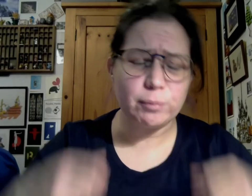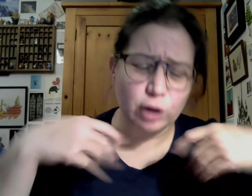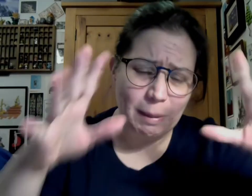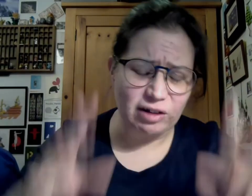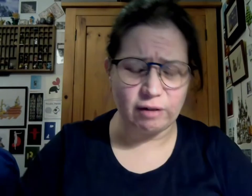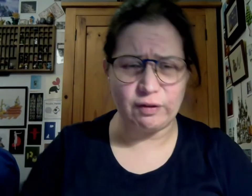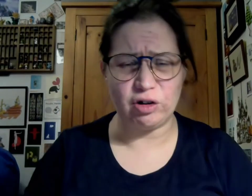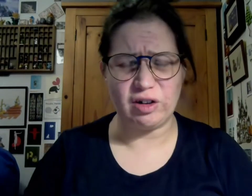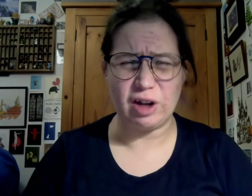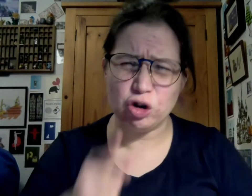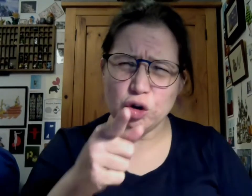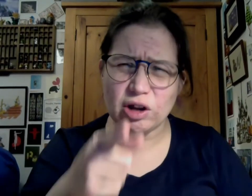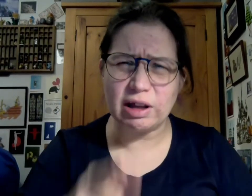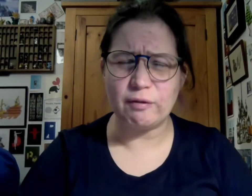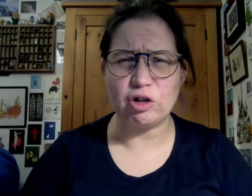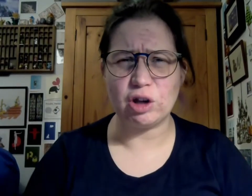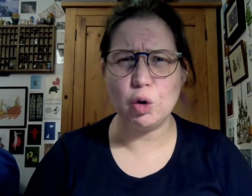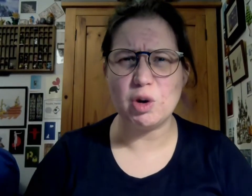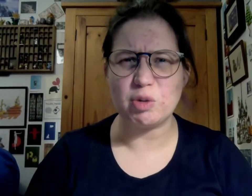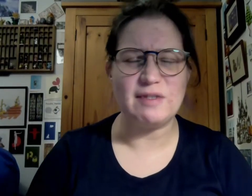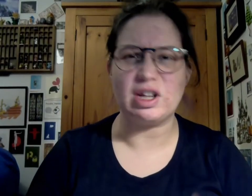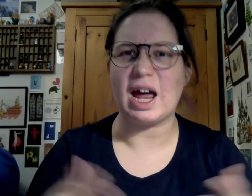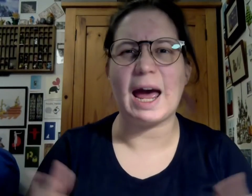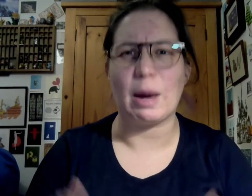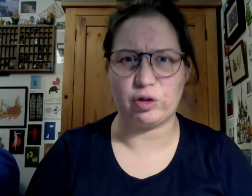Go back to that fish, she said, and you tell that fish that you wish we lived in the house.